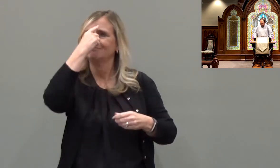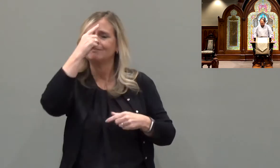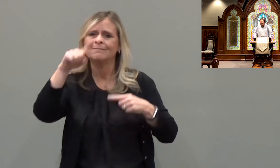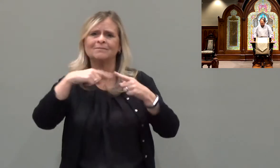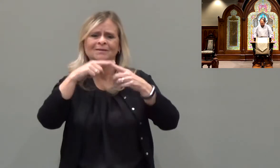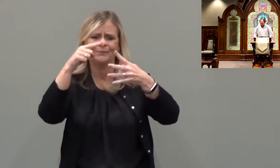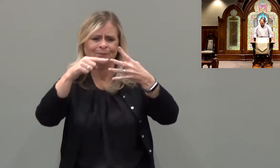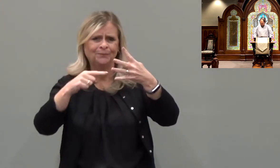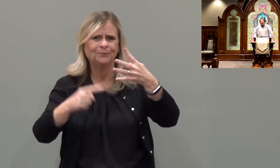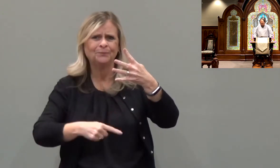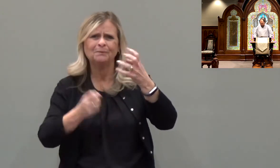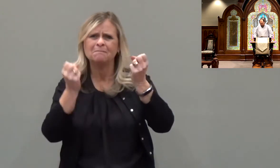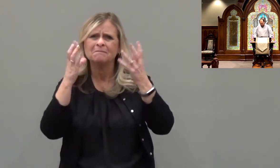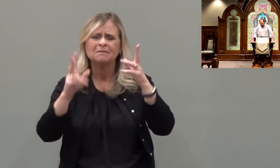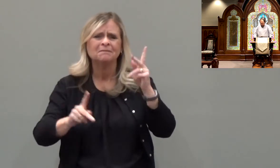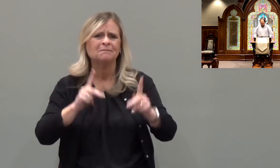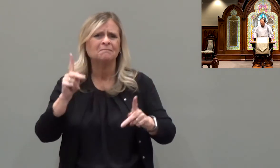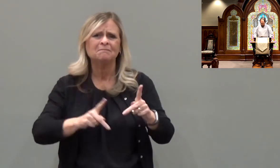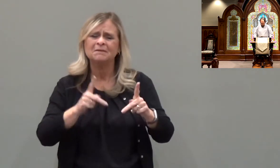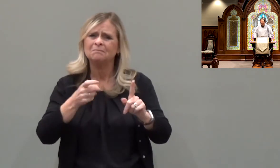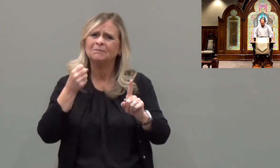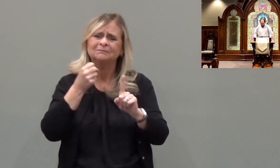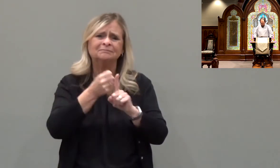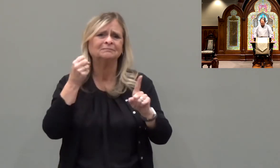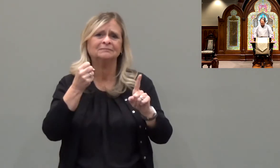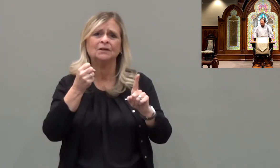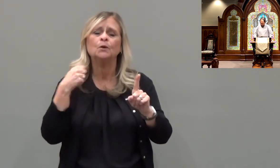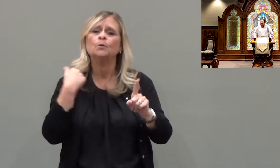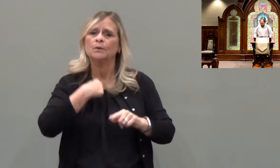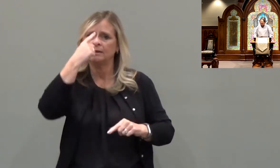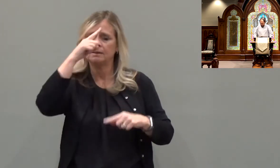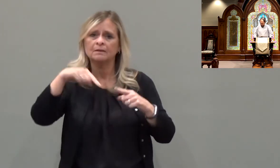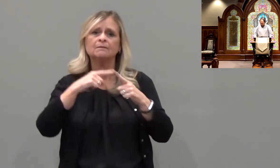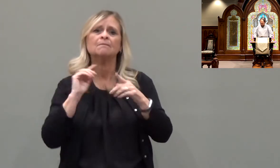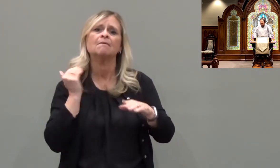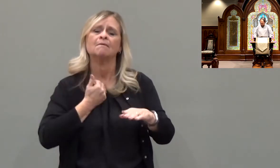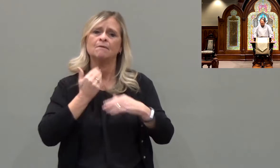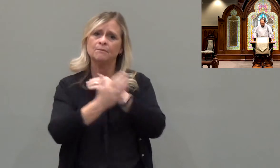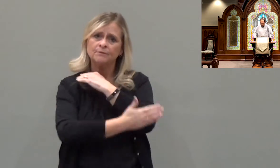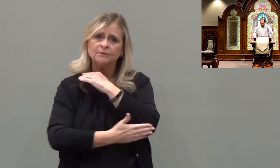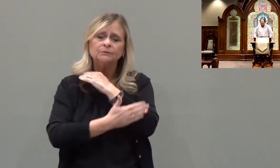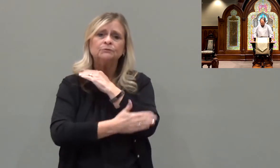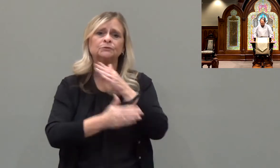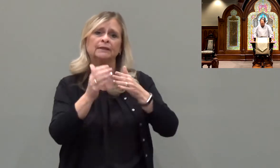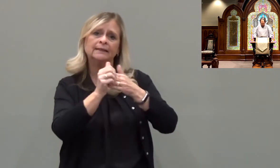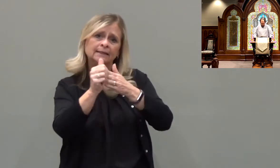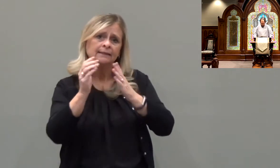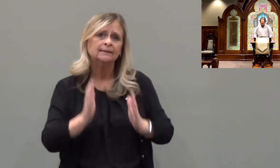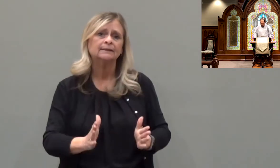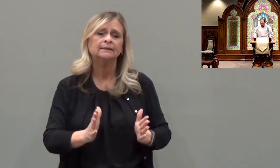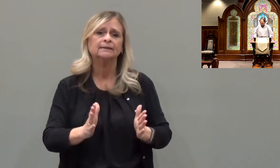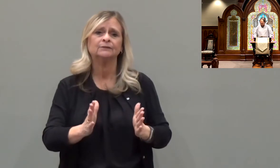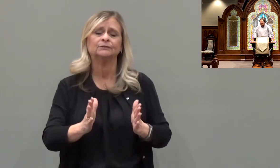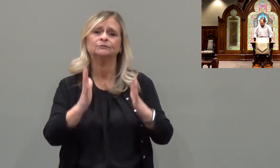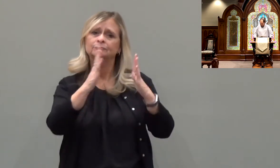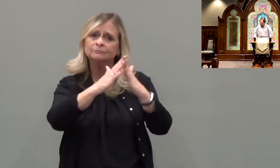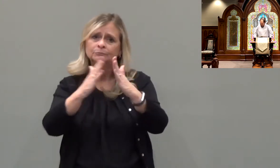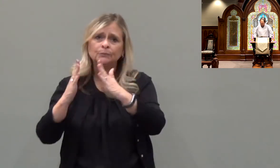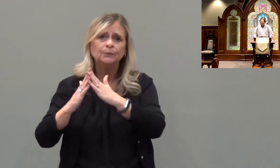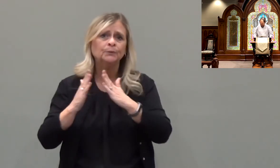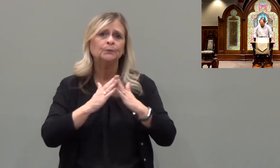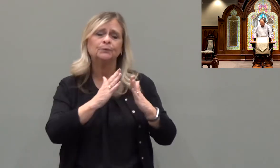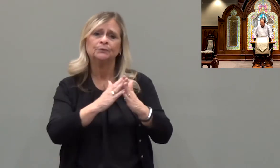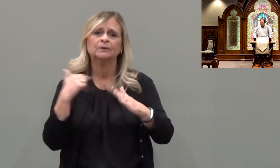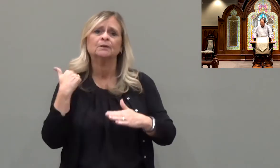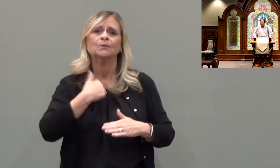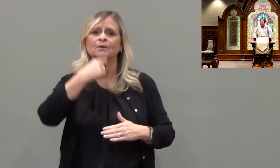affected. We think of our nation and our leaders. We think of our community. We